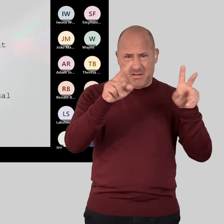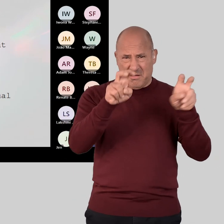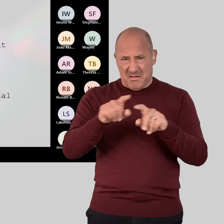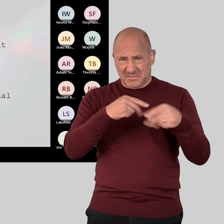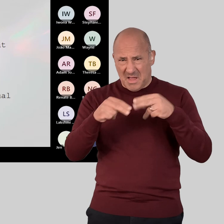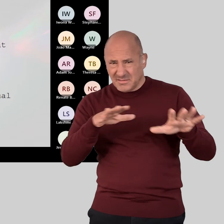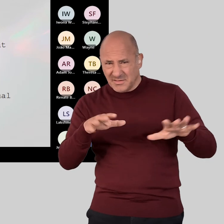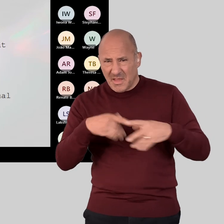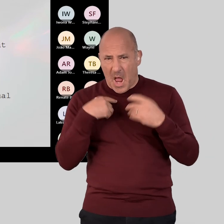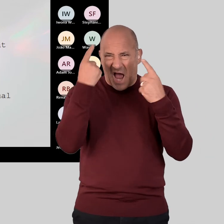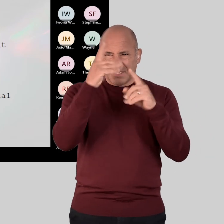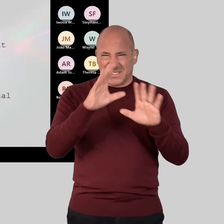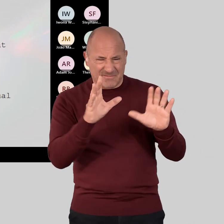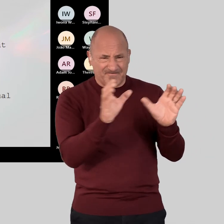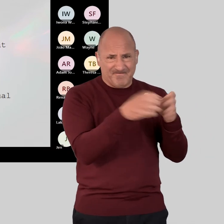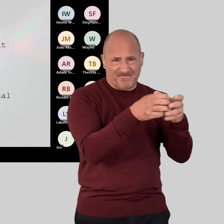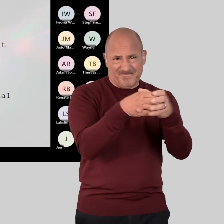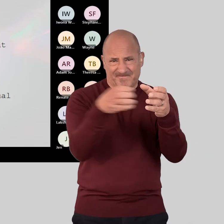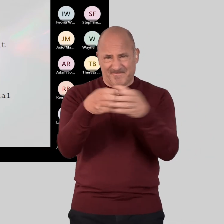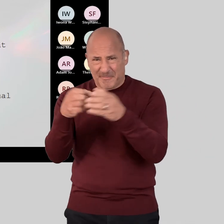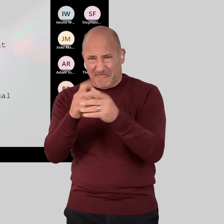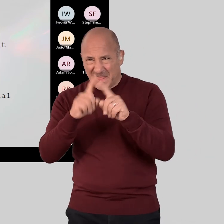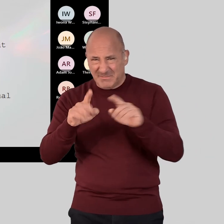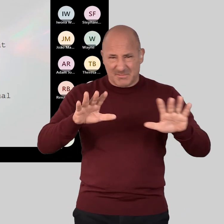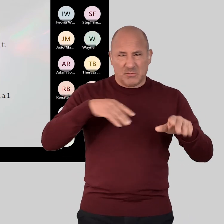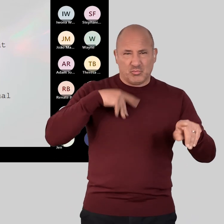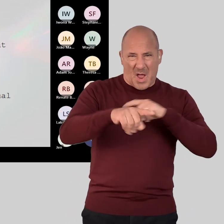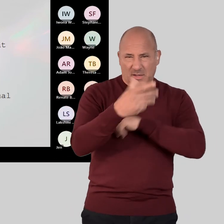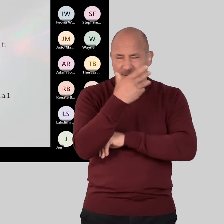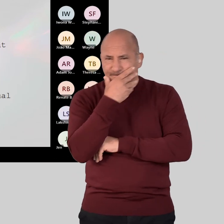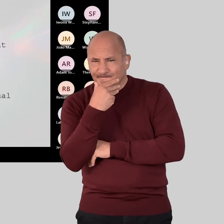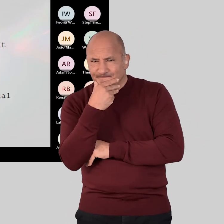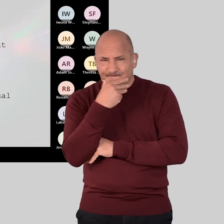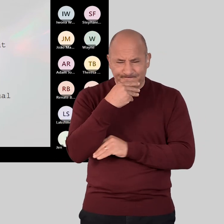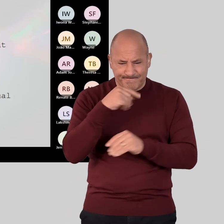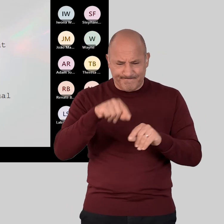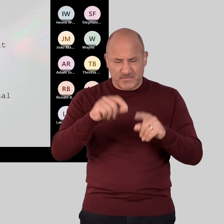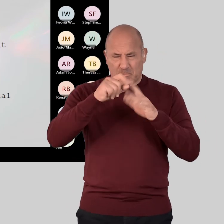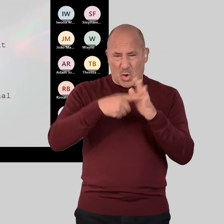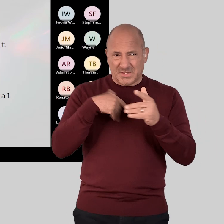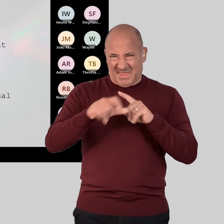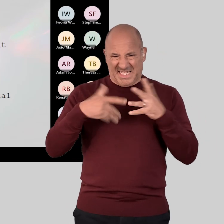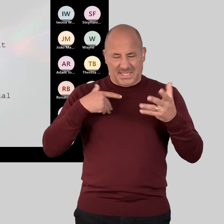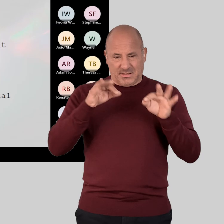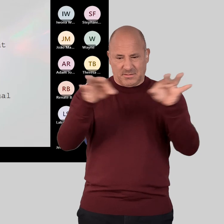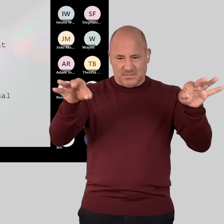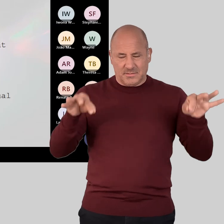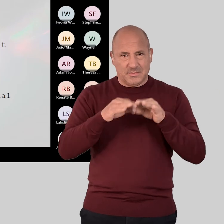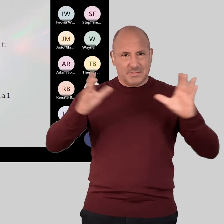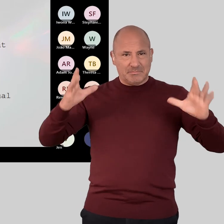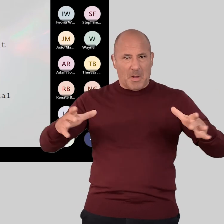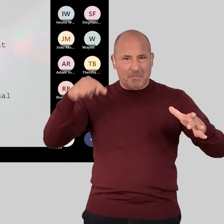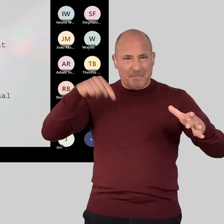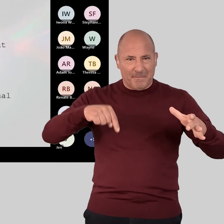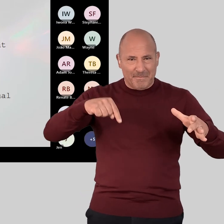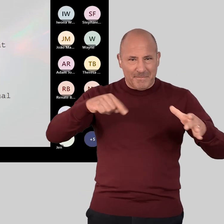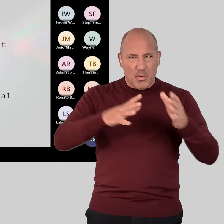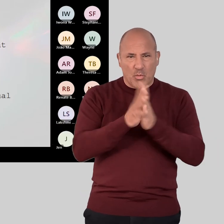the complications of these kinds of terms and you know, the whole idea of genres and things, but trying to kind of find a way to